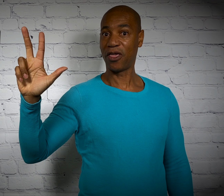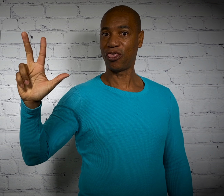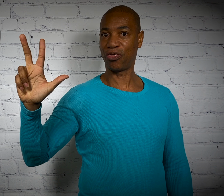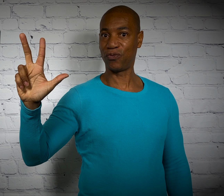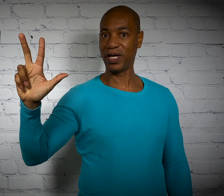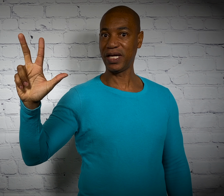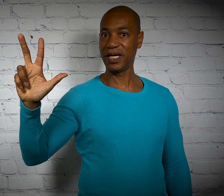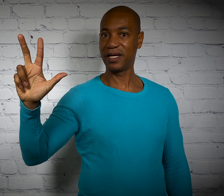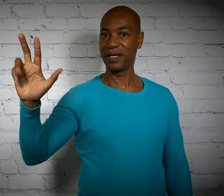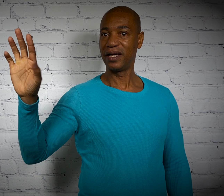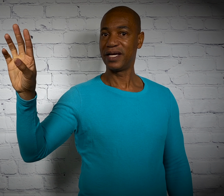63,